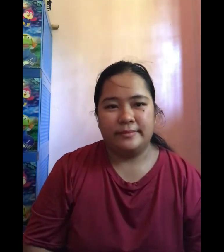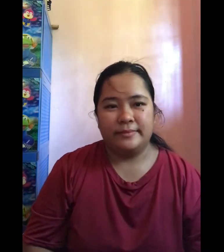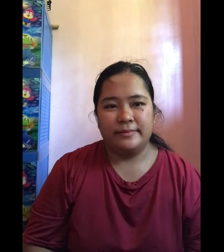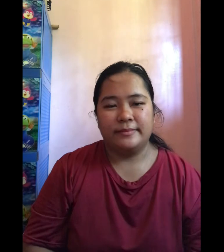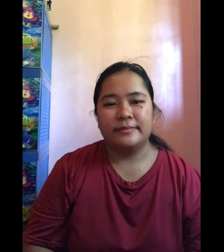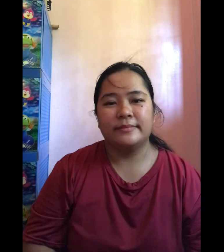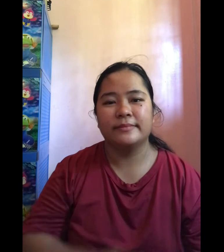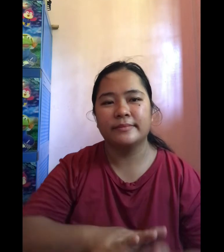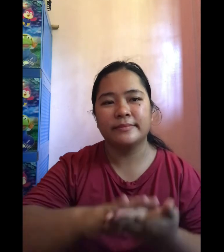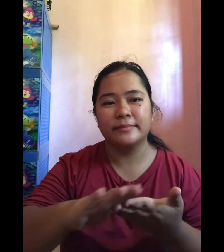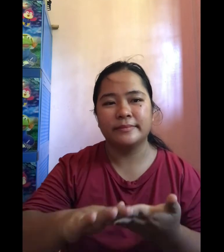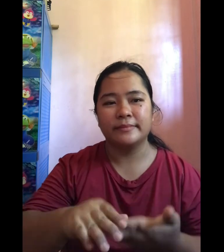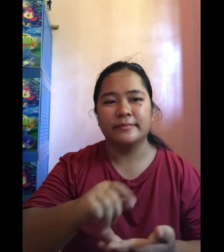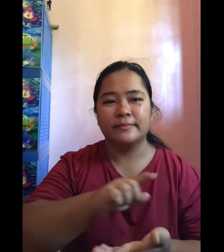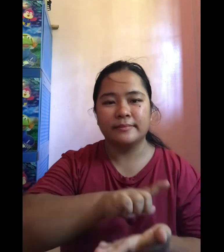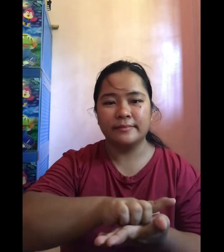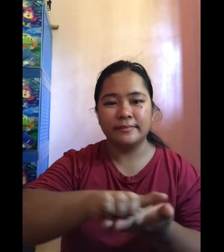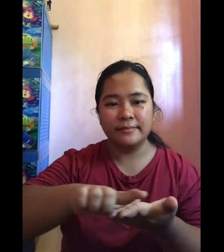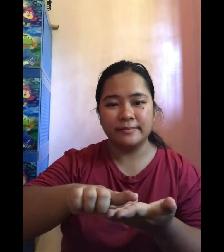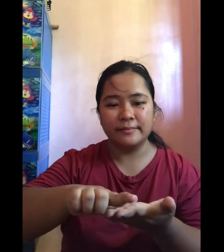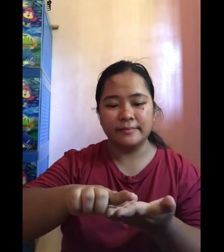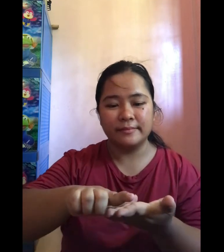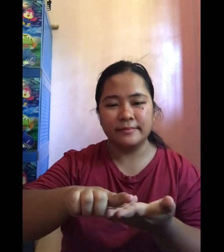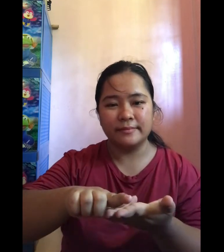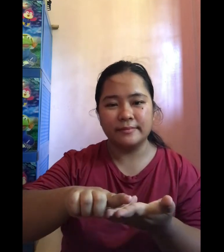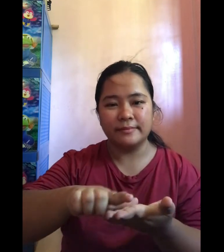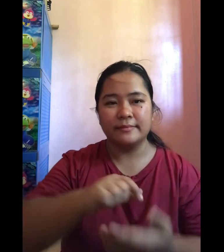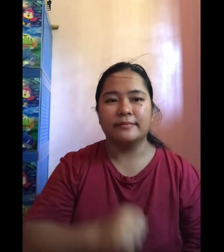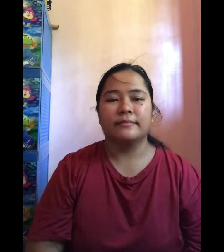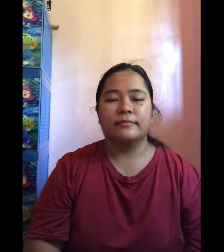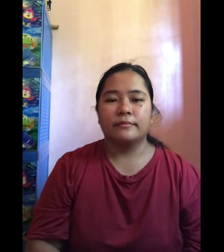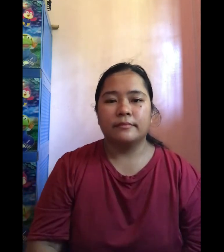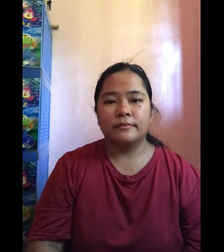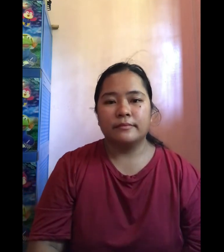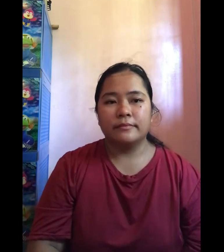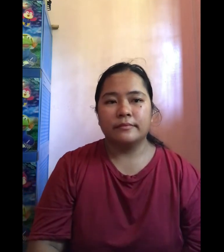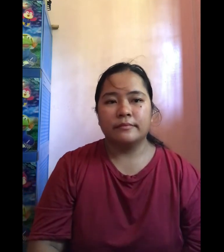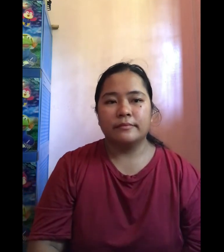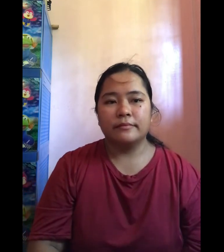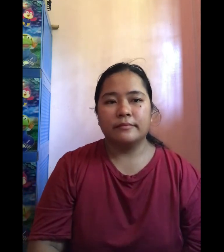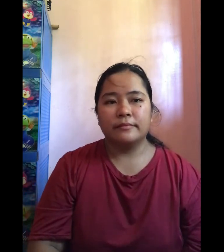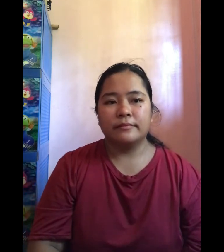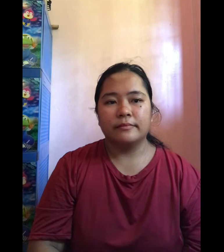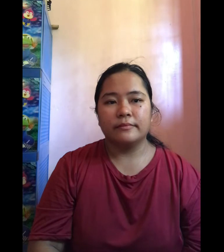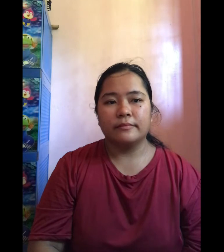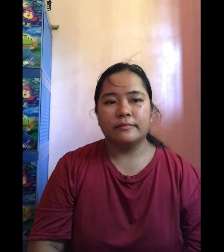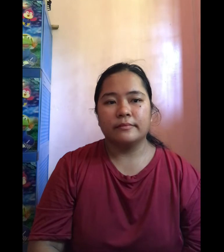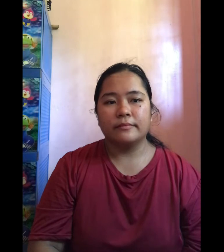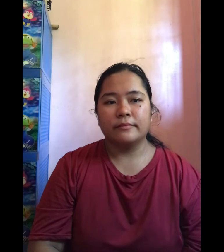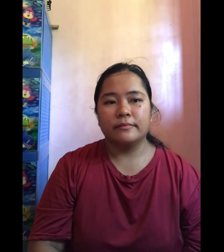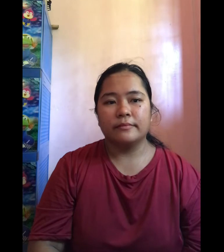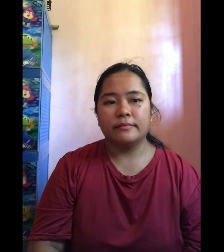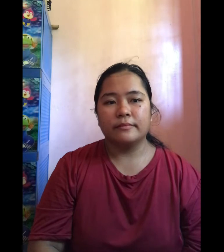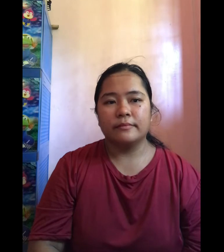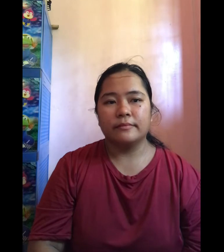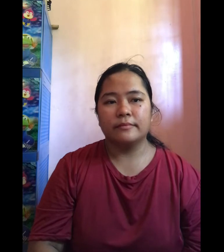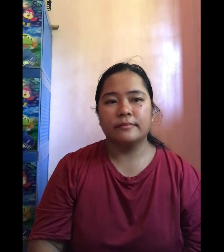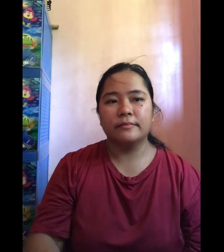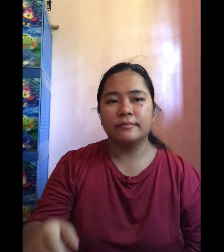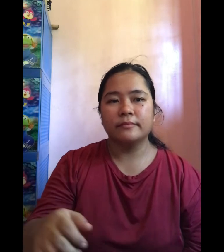nice, and so he replaced it with the letter L. And then some people have different sign names, like my son, his sign name is this